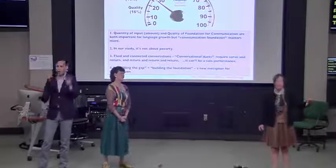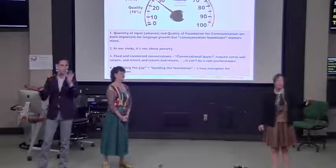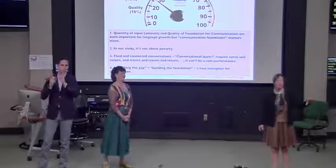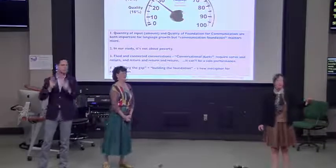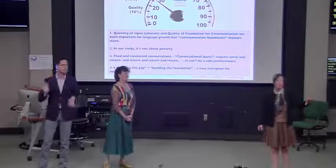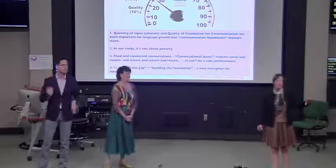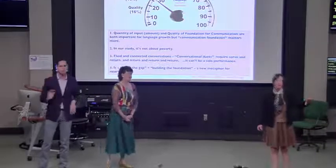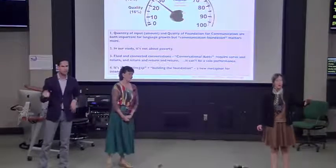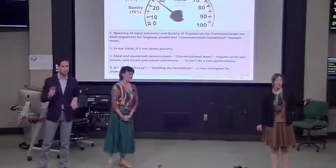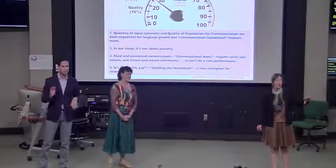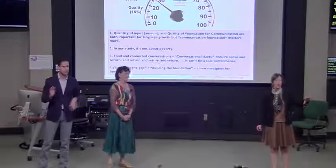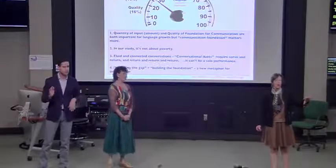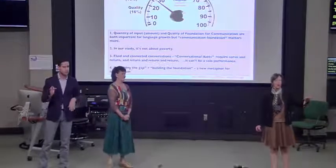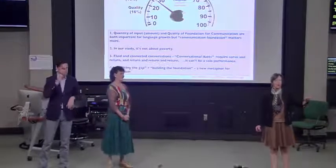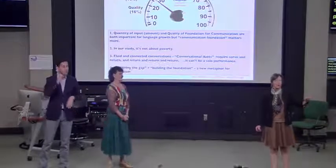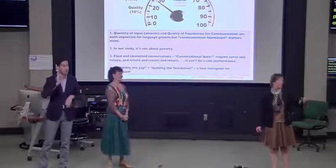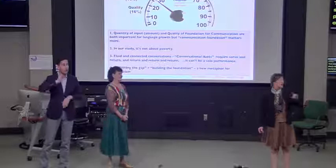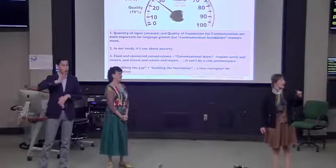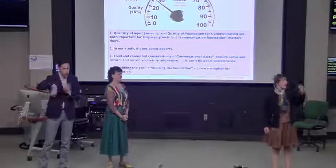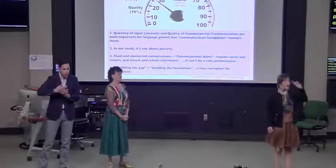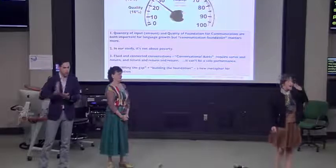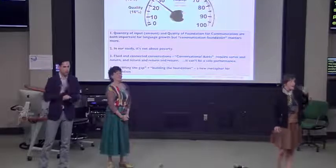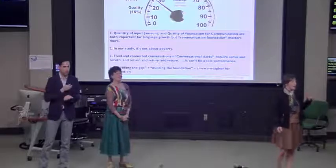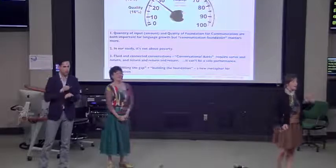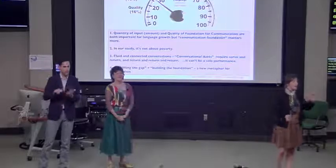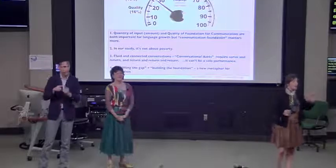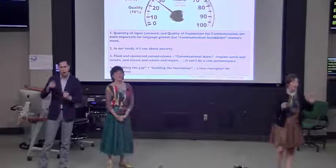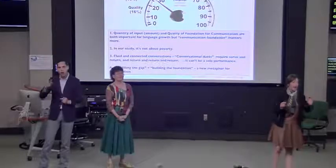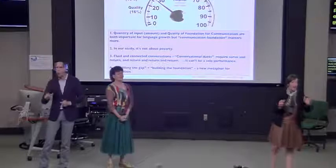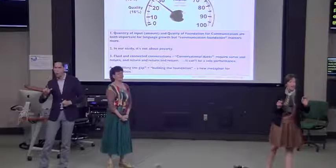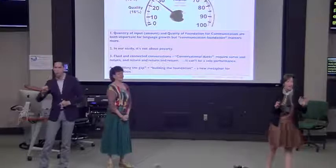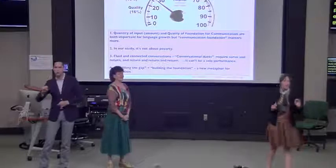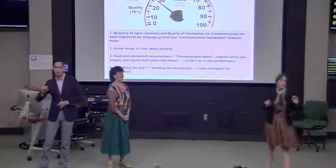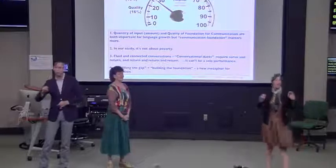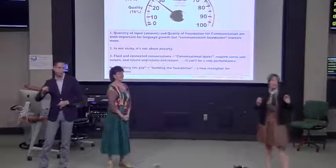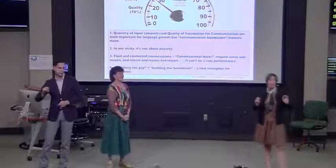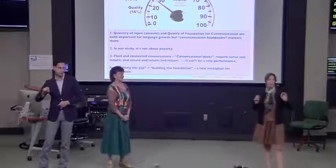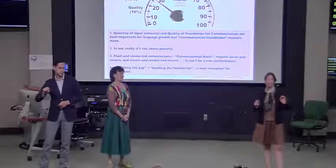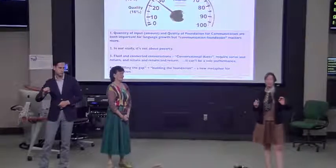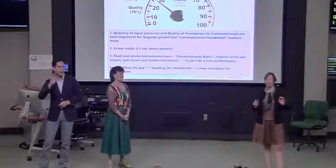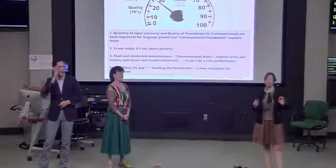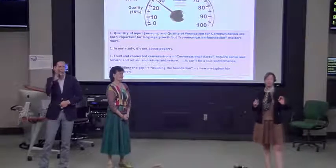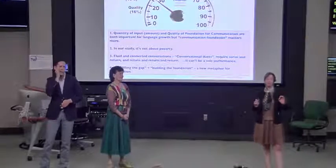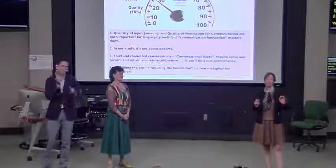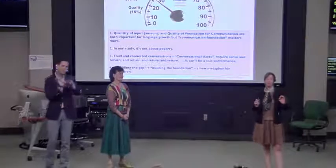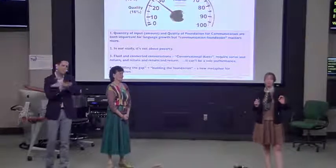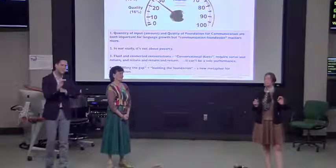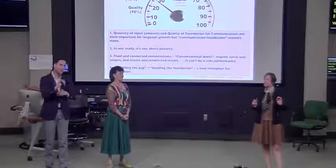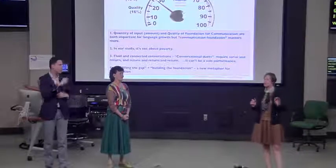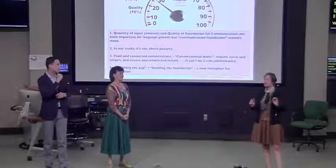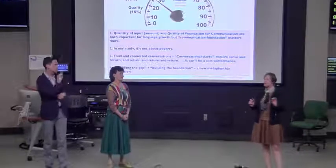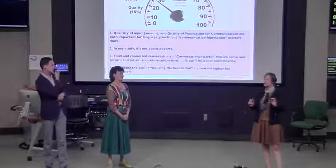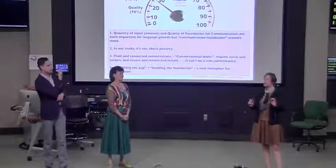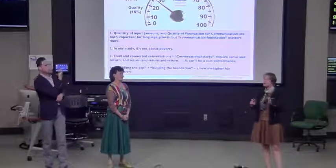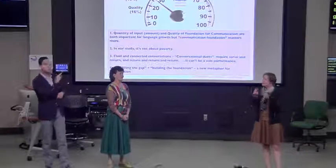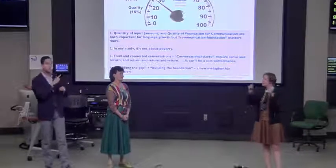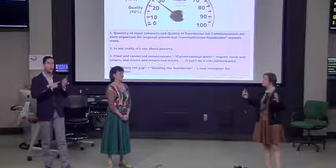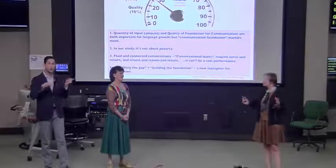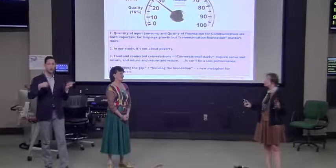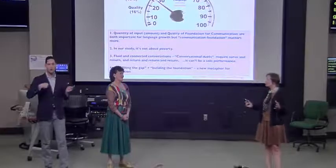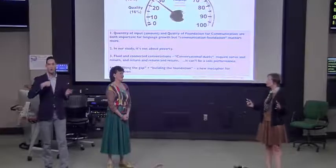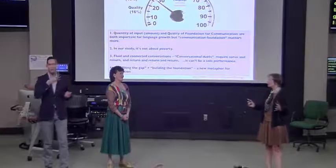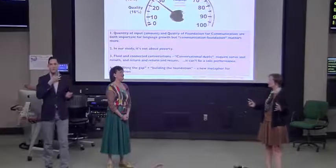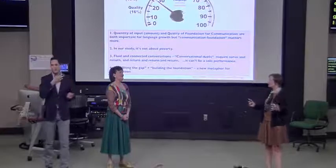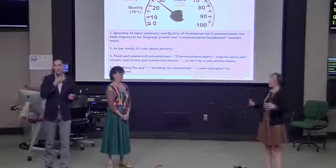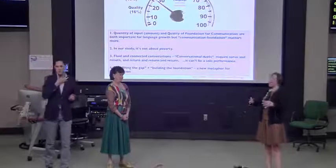everyone was in the low-income group. I should add here, we don't have it here, but we also looked to see whether this was just a matter of sensitivity